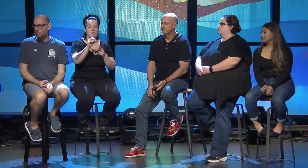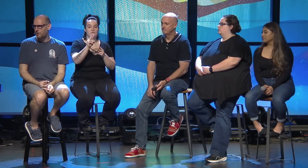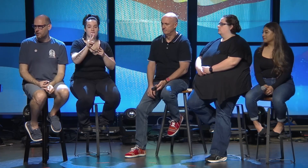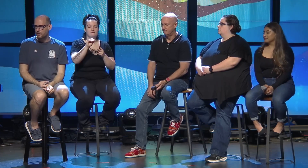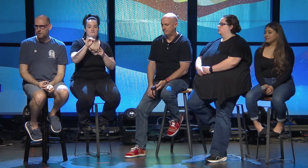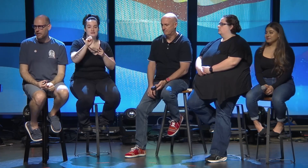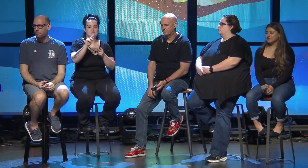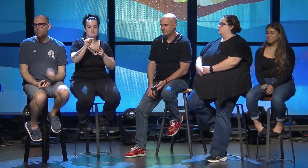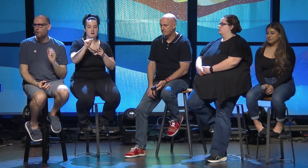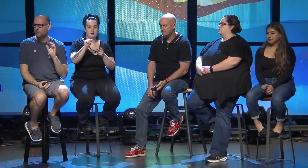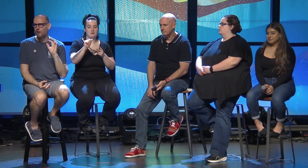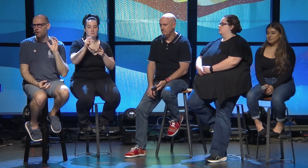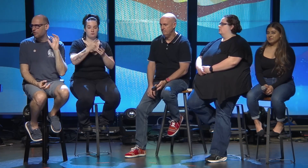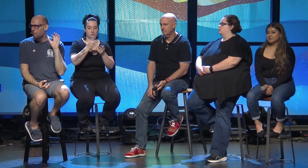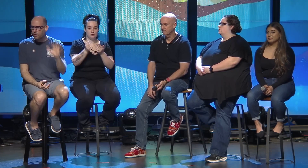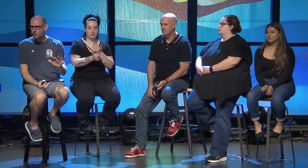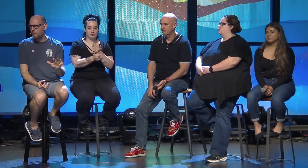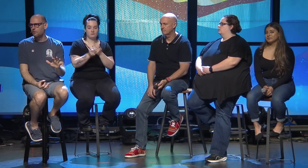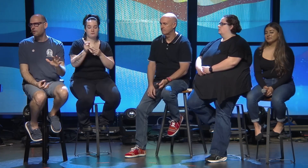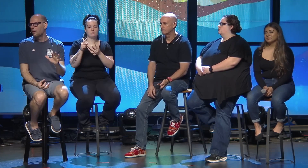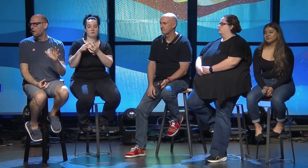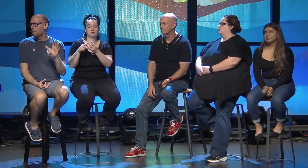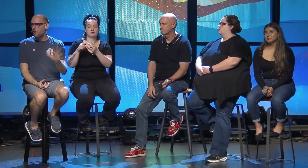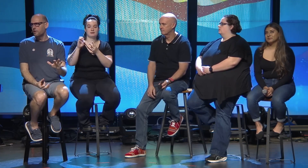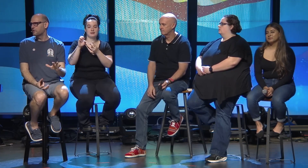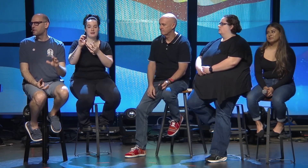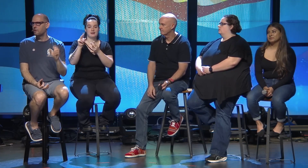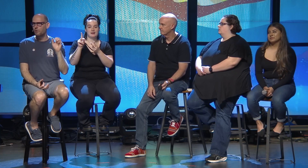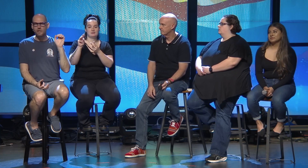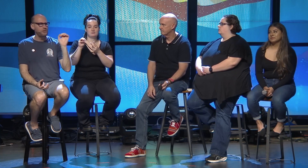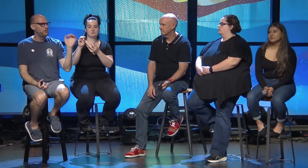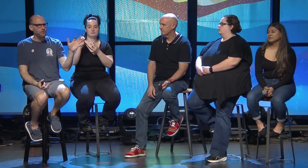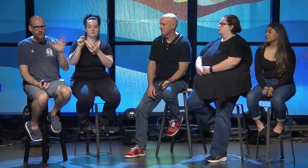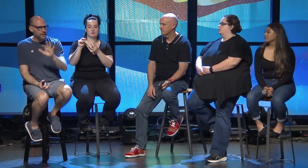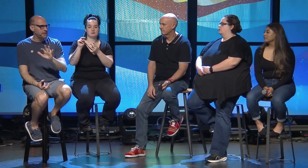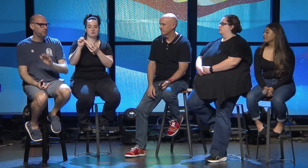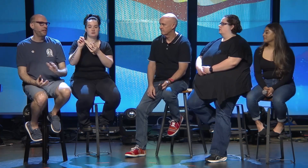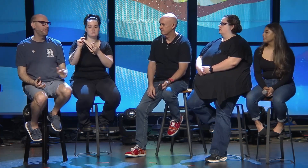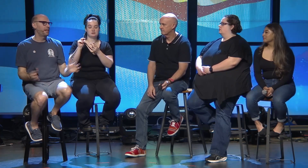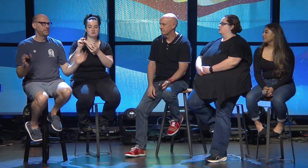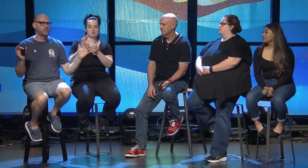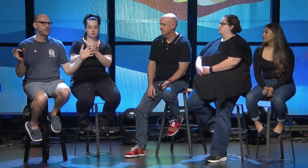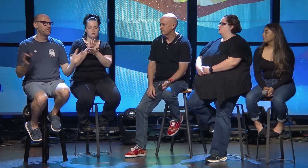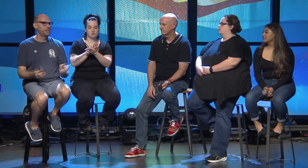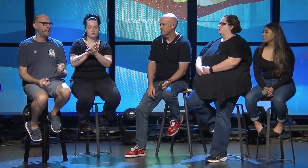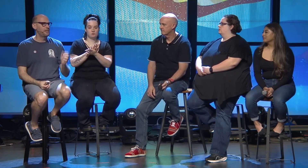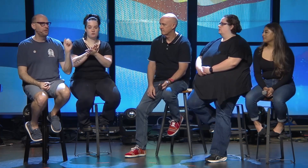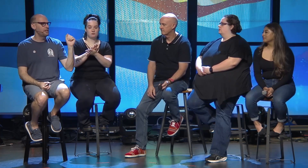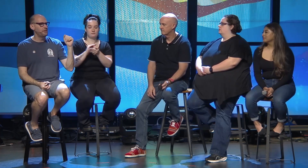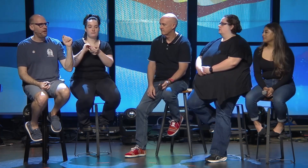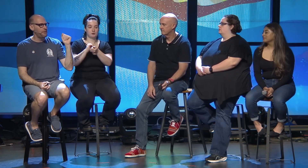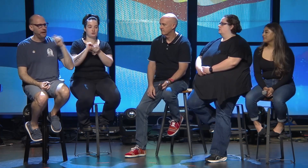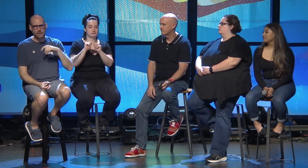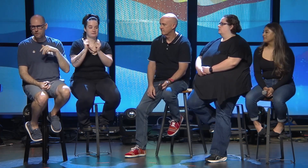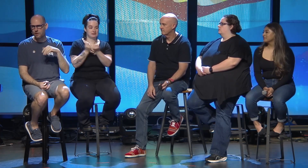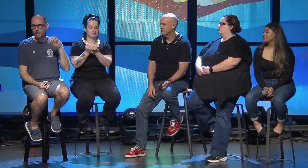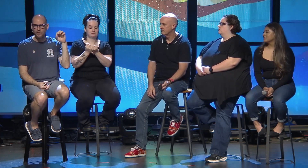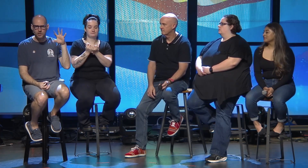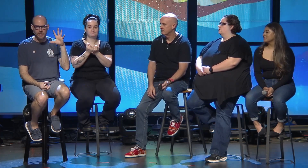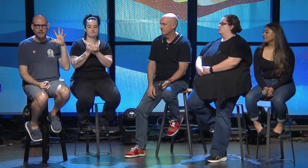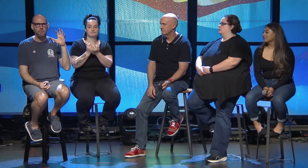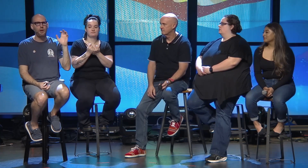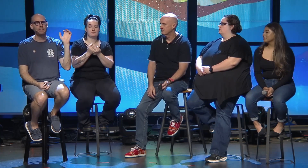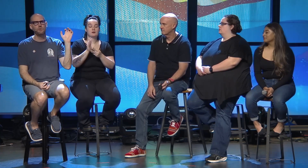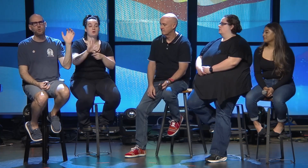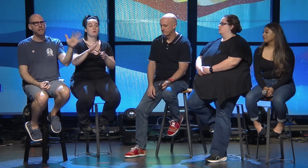Edmondson School Partnership team. Both are wonderful partners that we do different things with as a church, and you can, on the back of your Connect